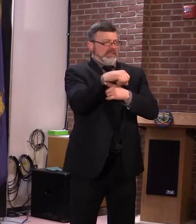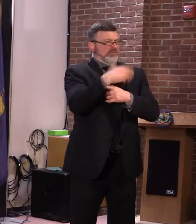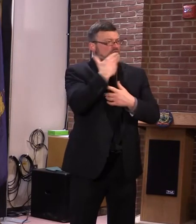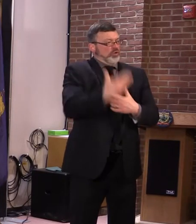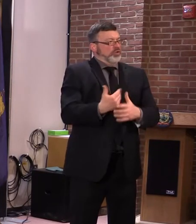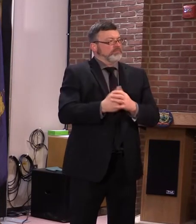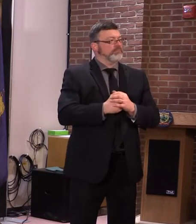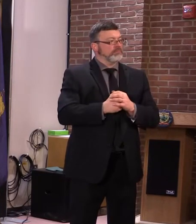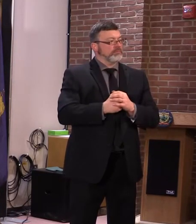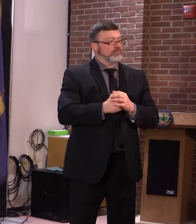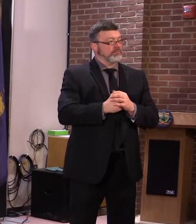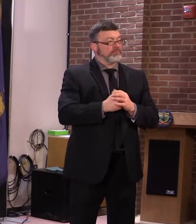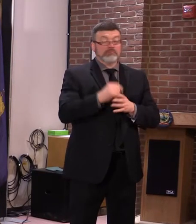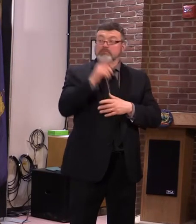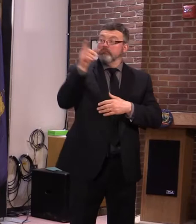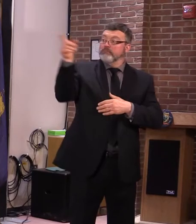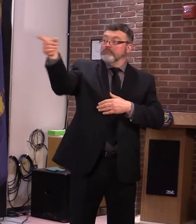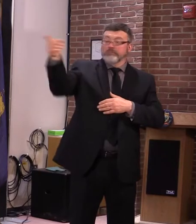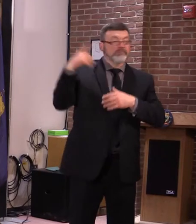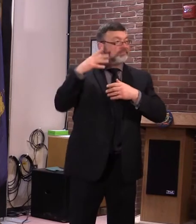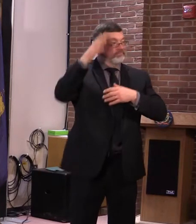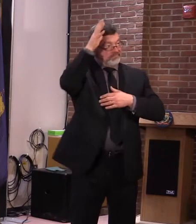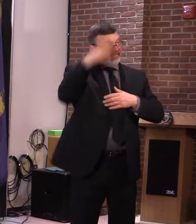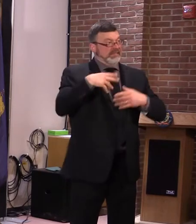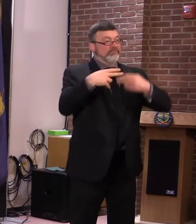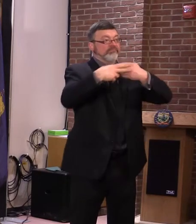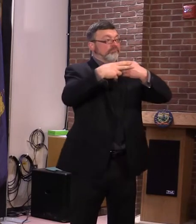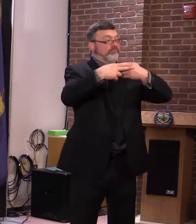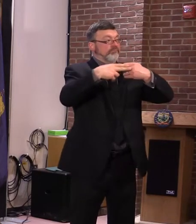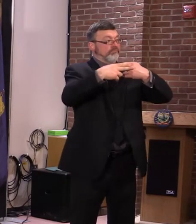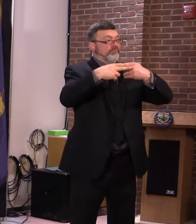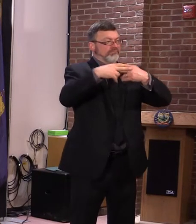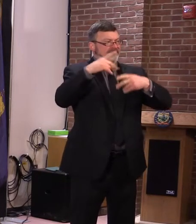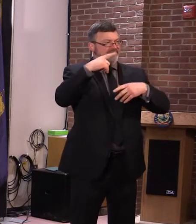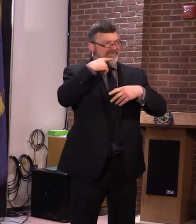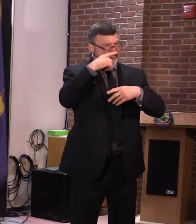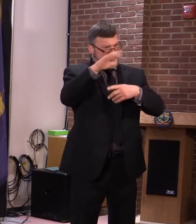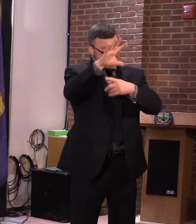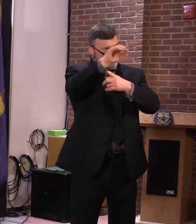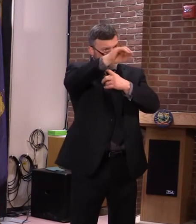11 are currently vaccinated. And over